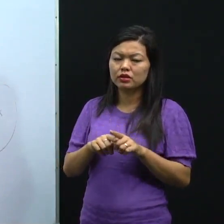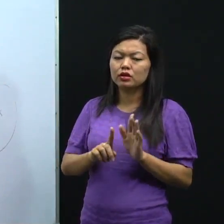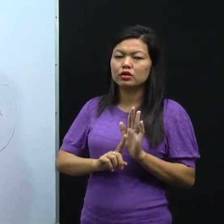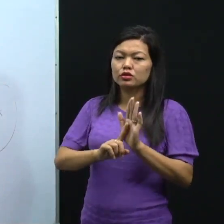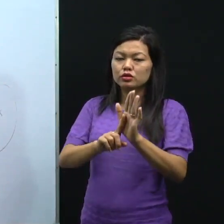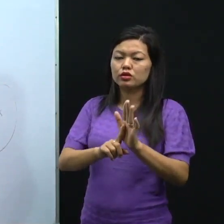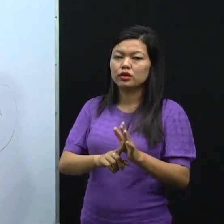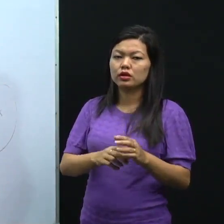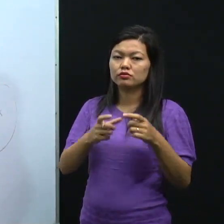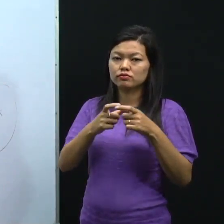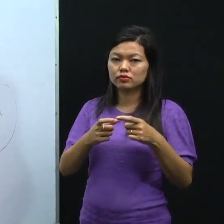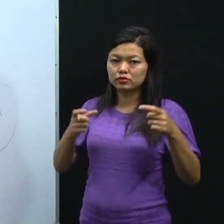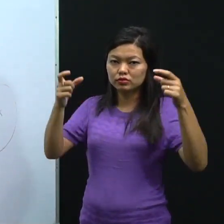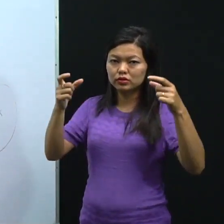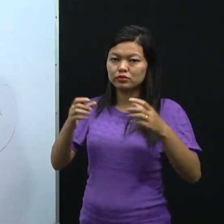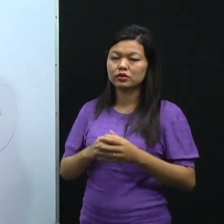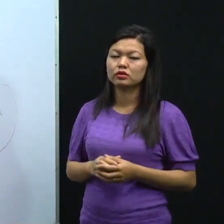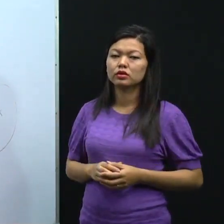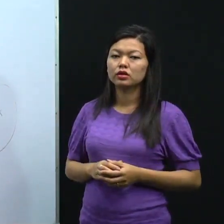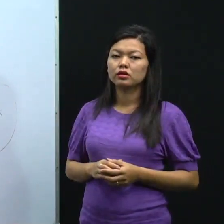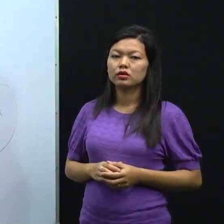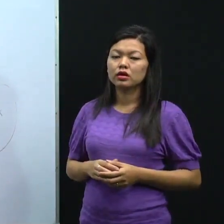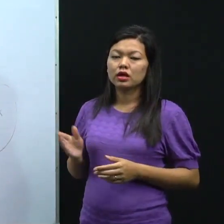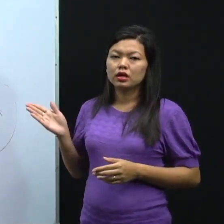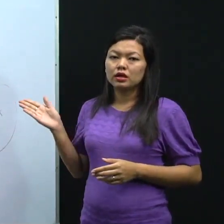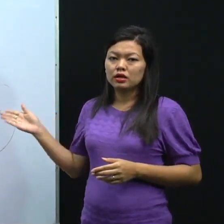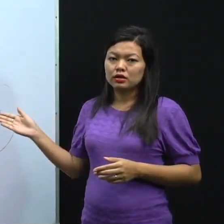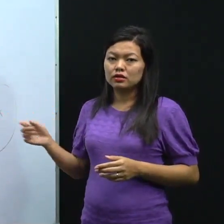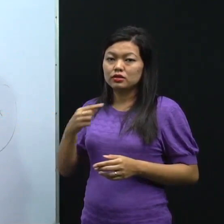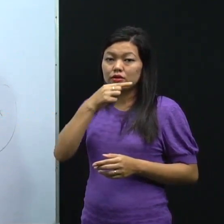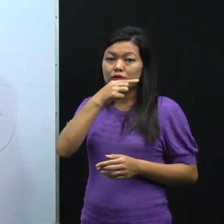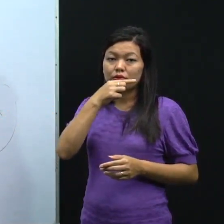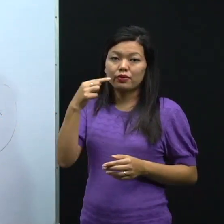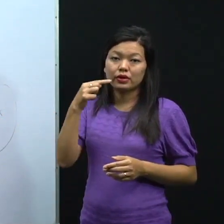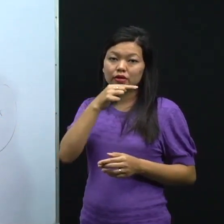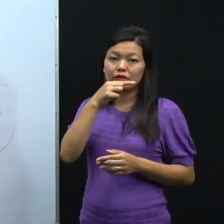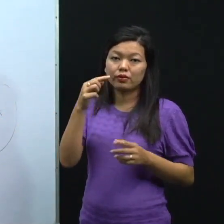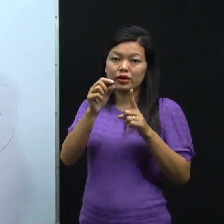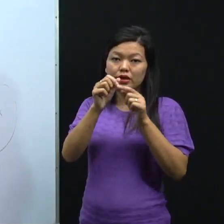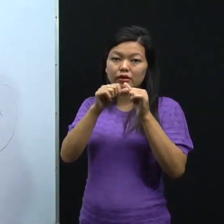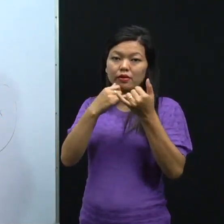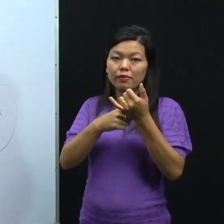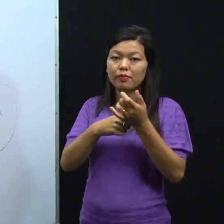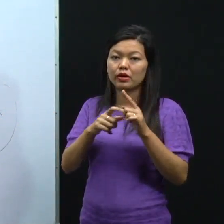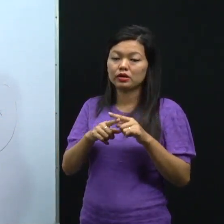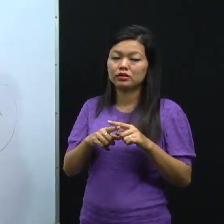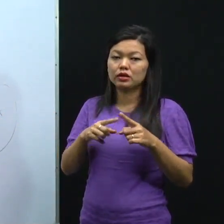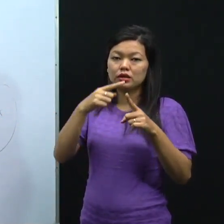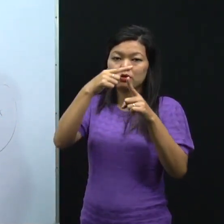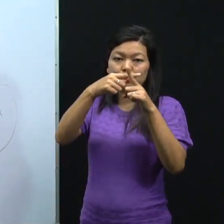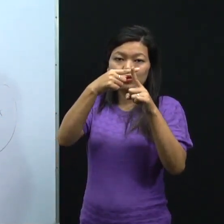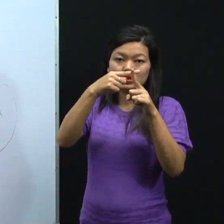watermelon. He said that this, the eatable part, okay, the red part, these are the positively